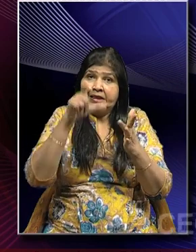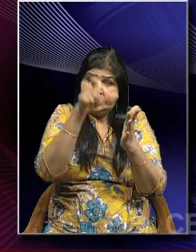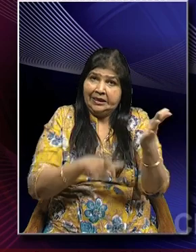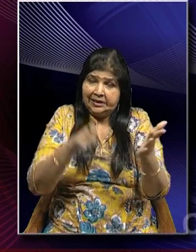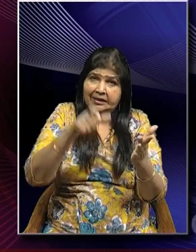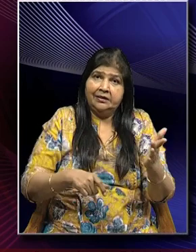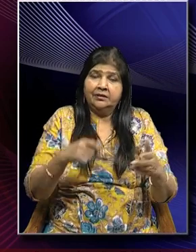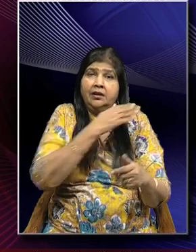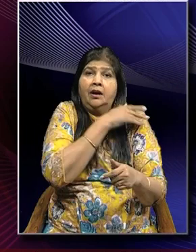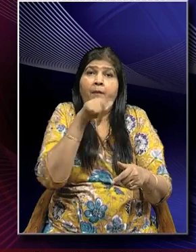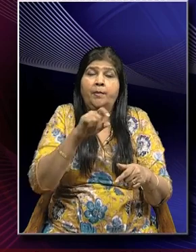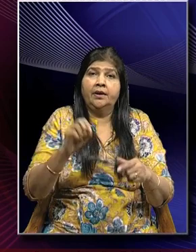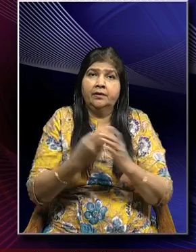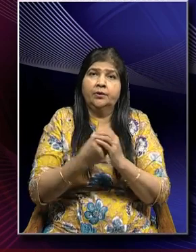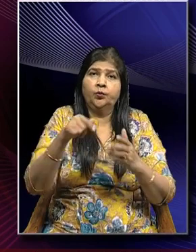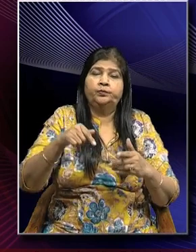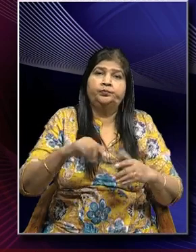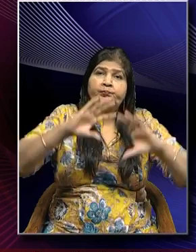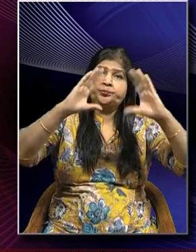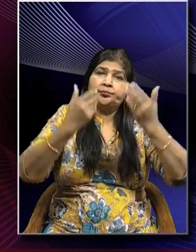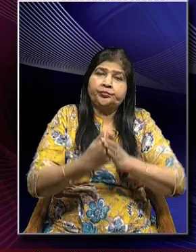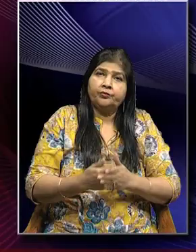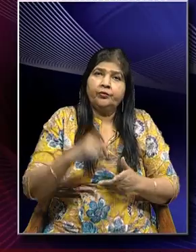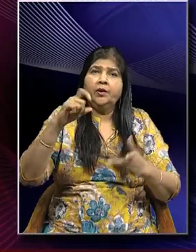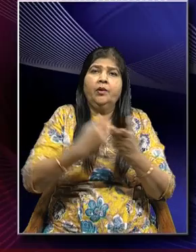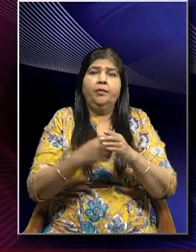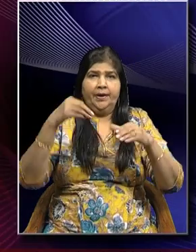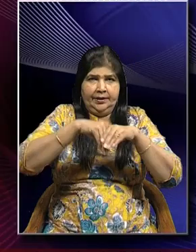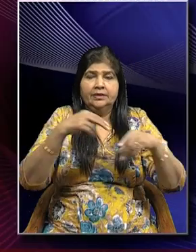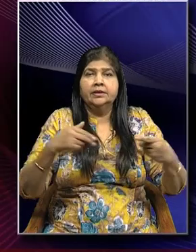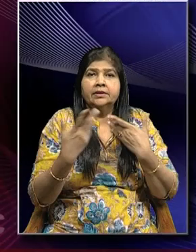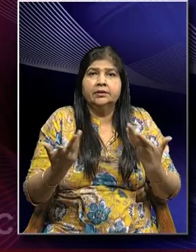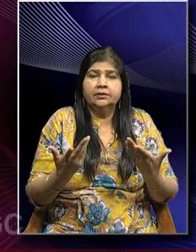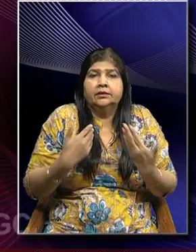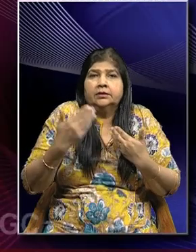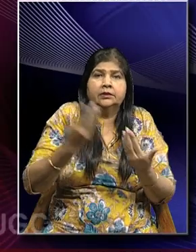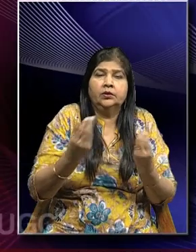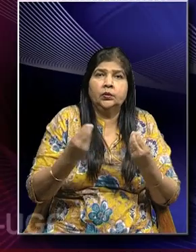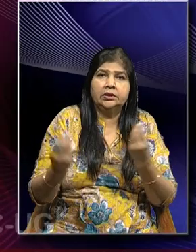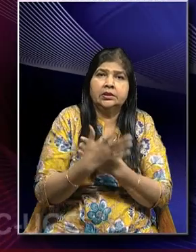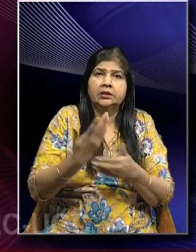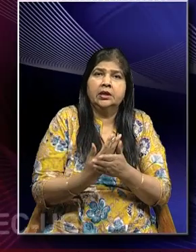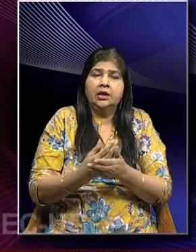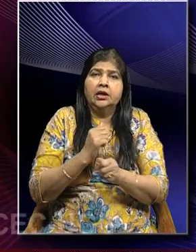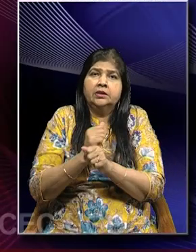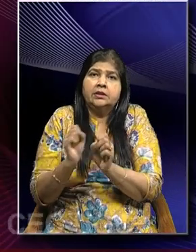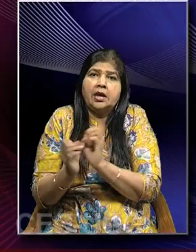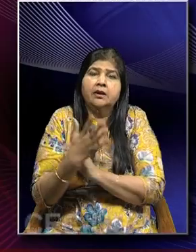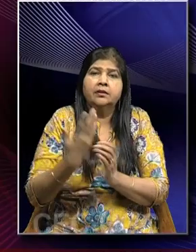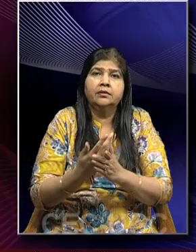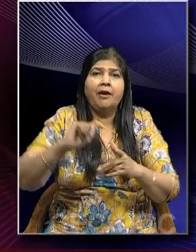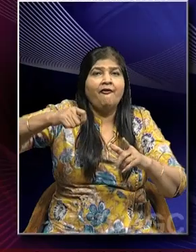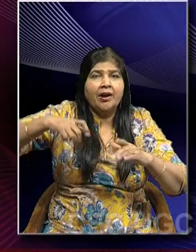world. So we have companies, we have corporate entities which have not established their